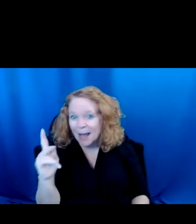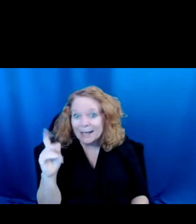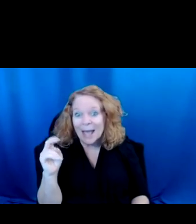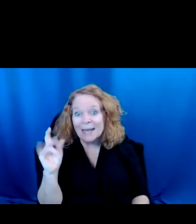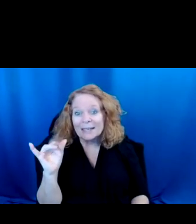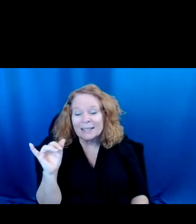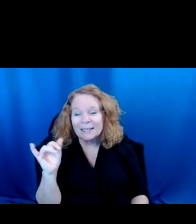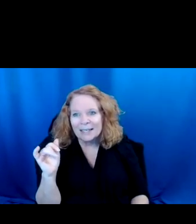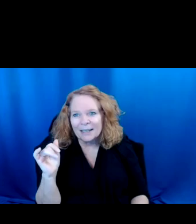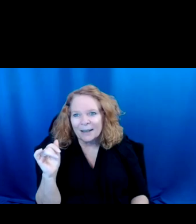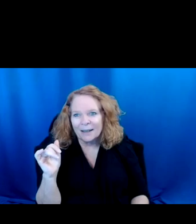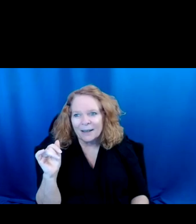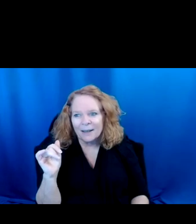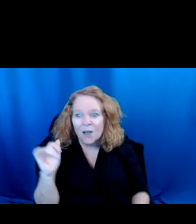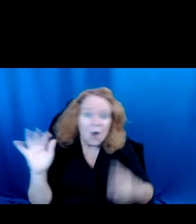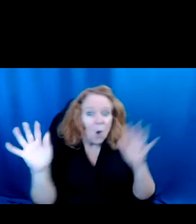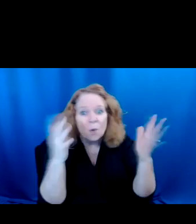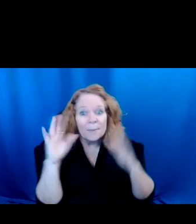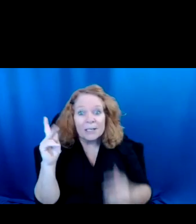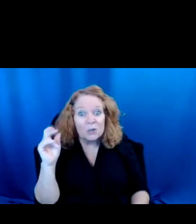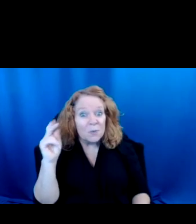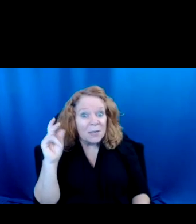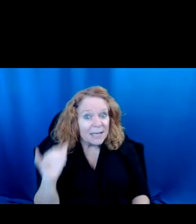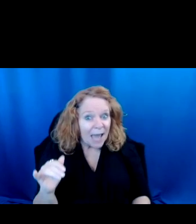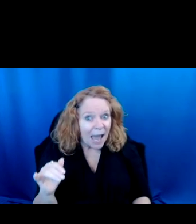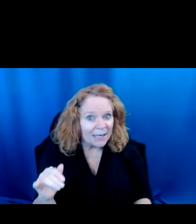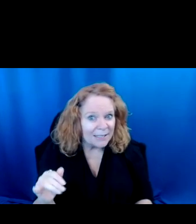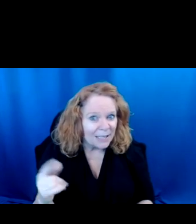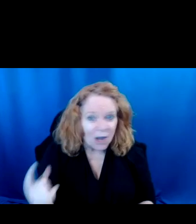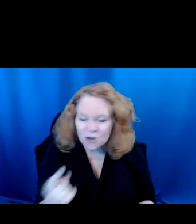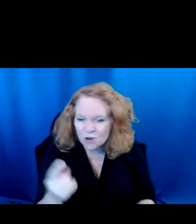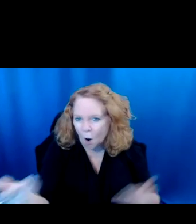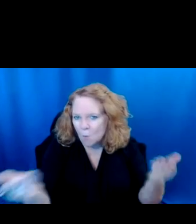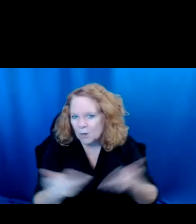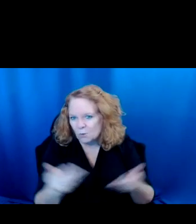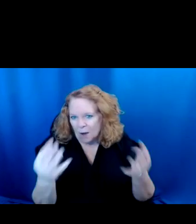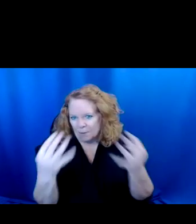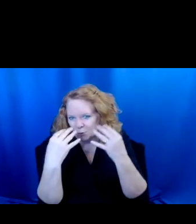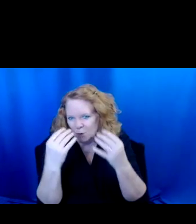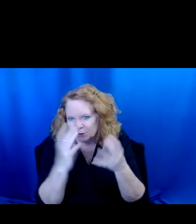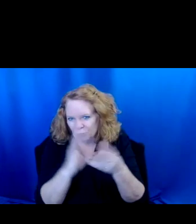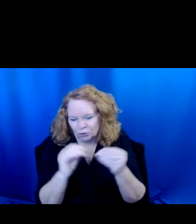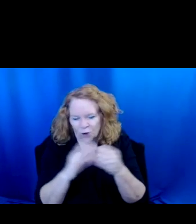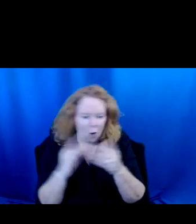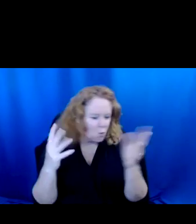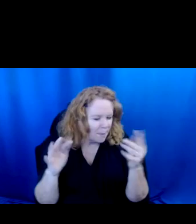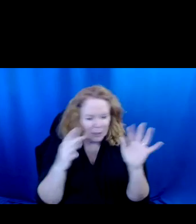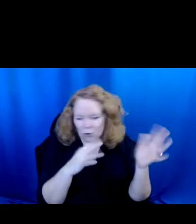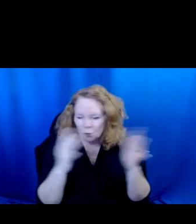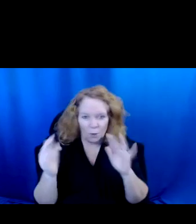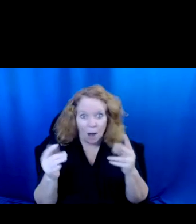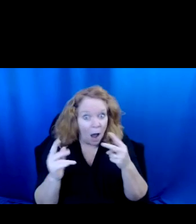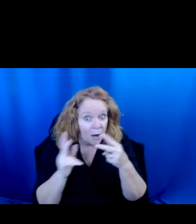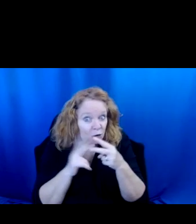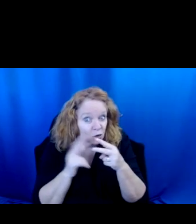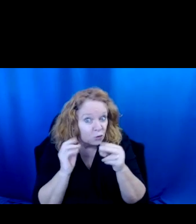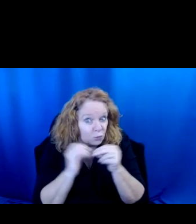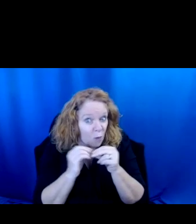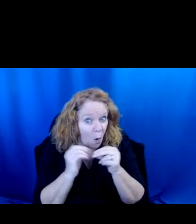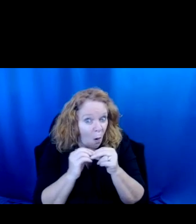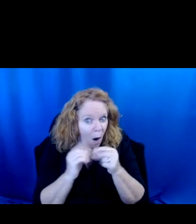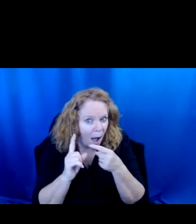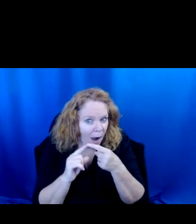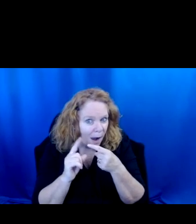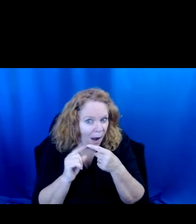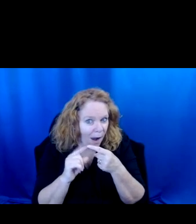Kennedy. Whoopity-doo, Kennedy, you're always welcome on our Storytime shows. Whoopity-doo, whoopity-doo, two more. It's the